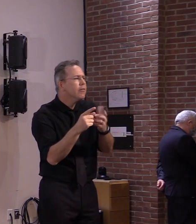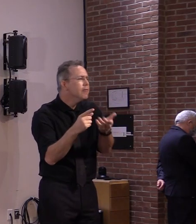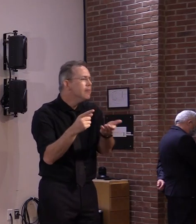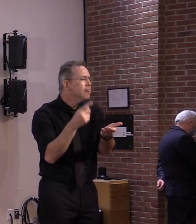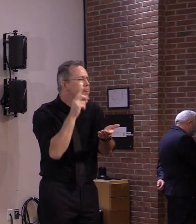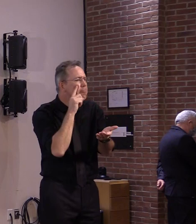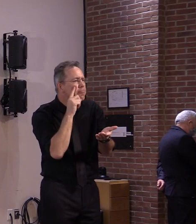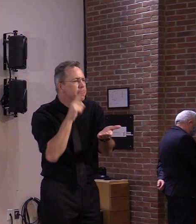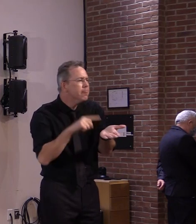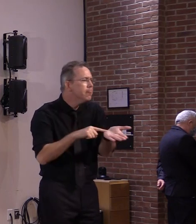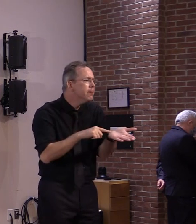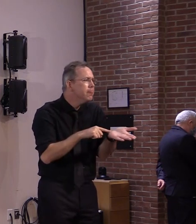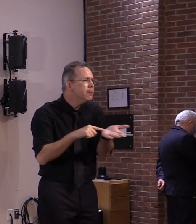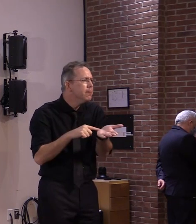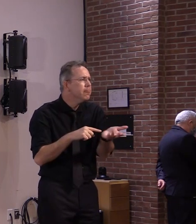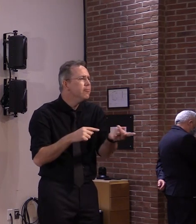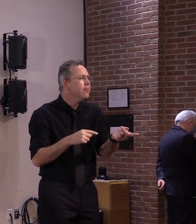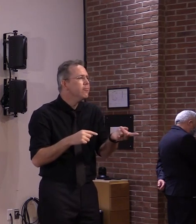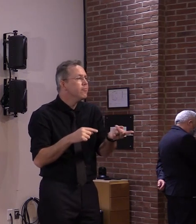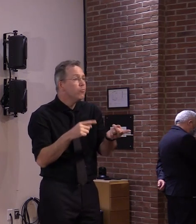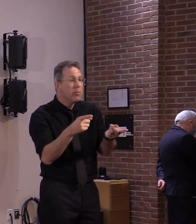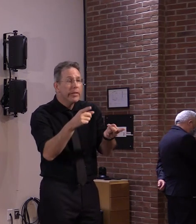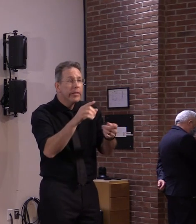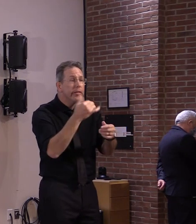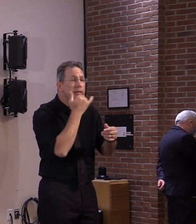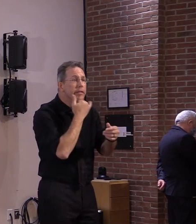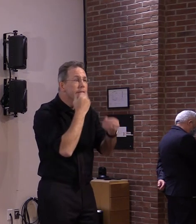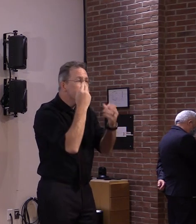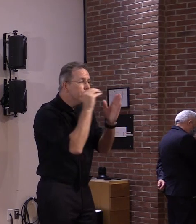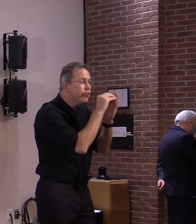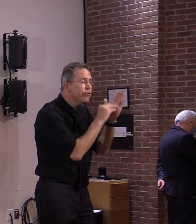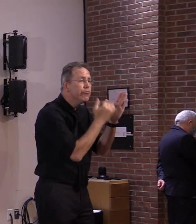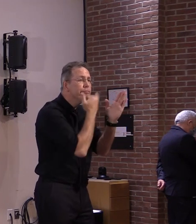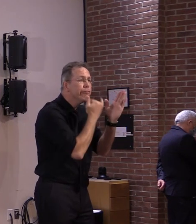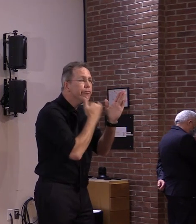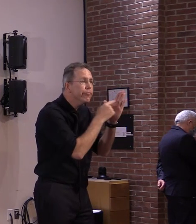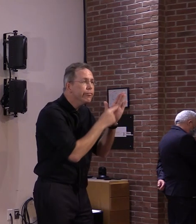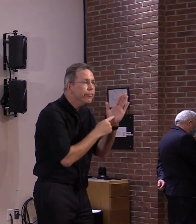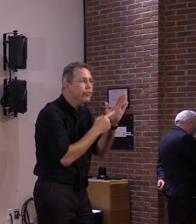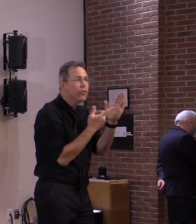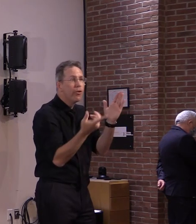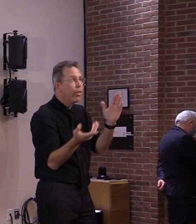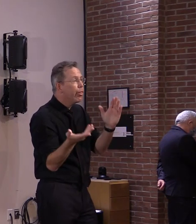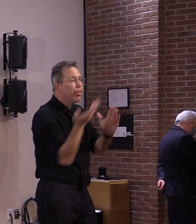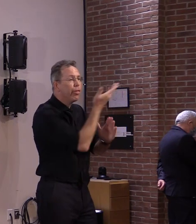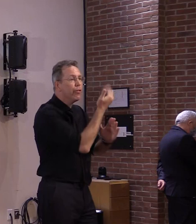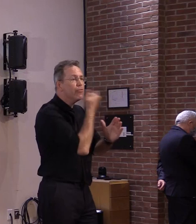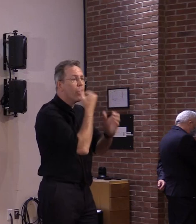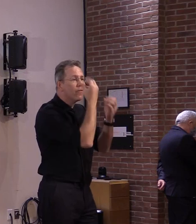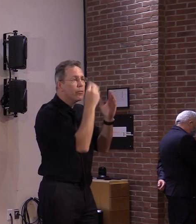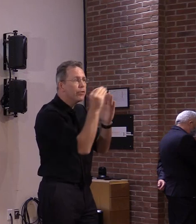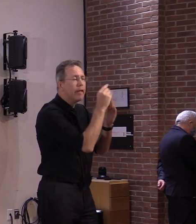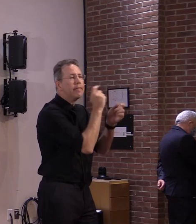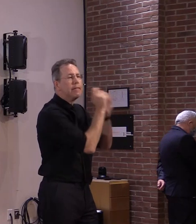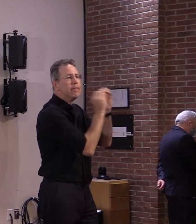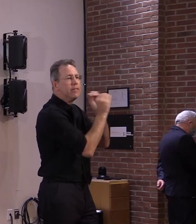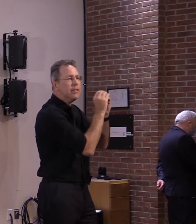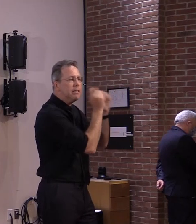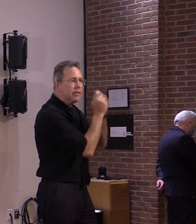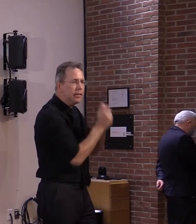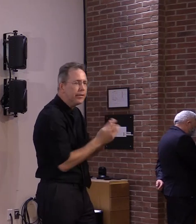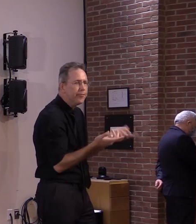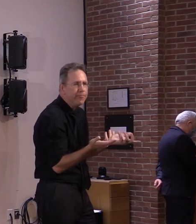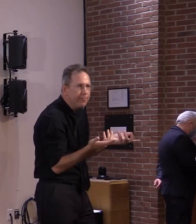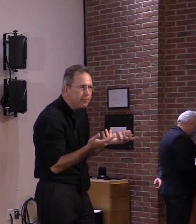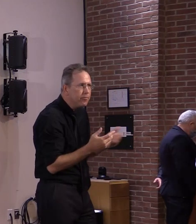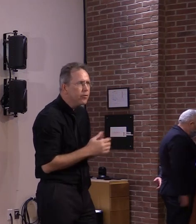department error. So if someone provided inaccurate information or falsified information,